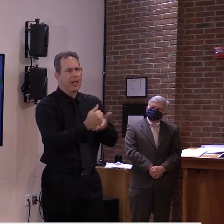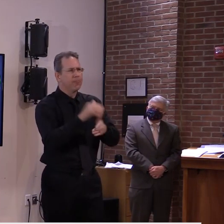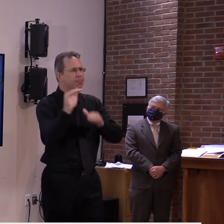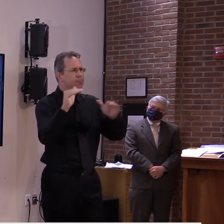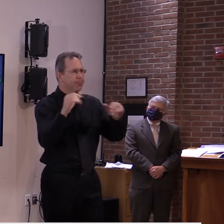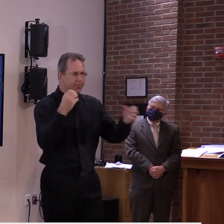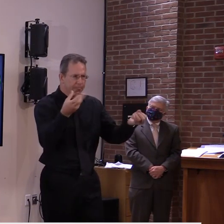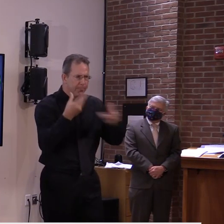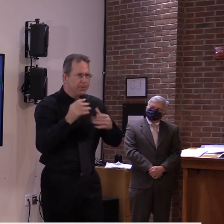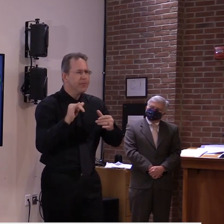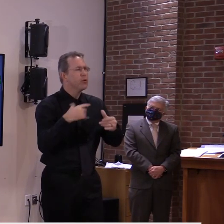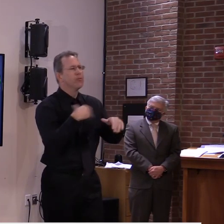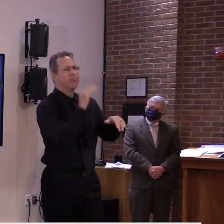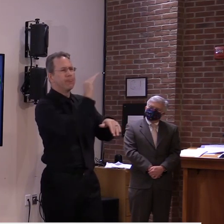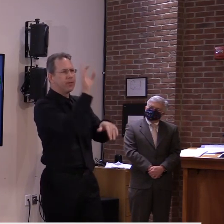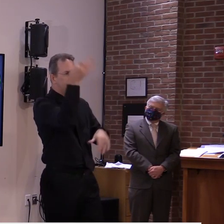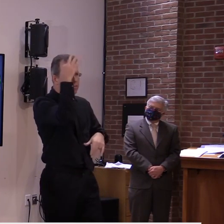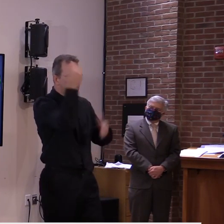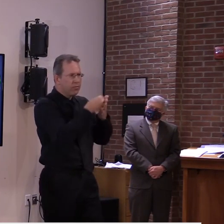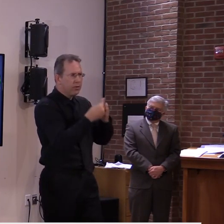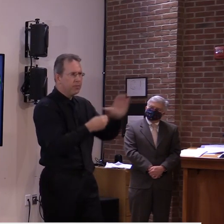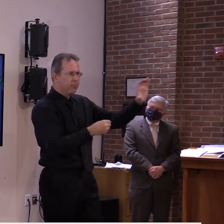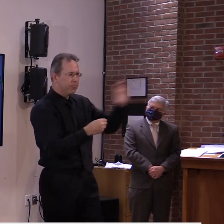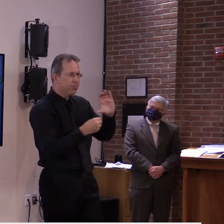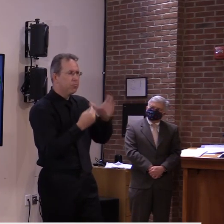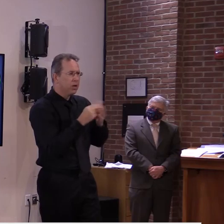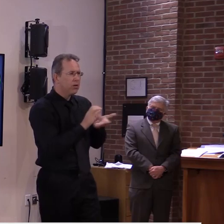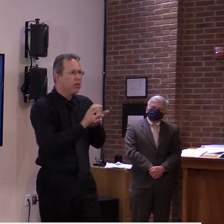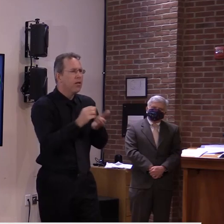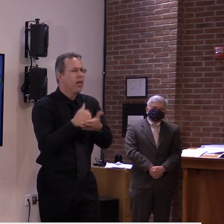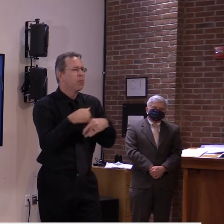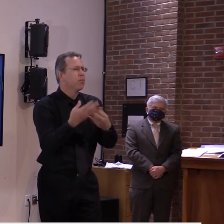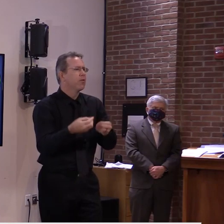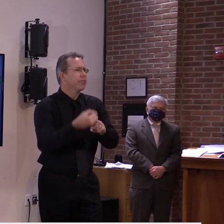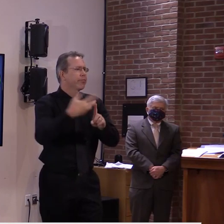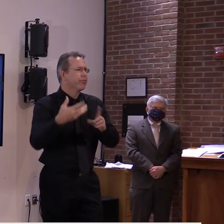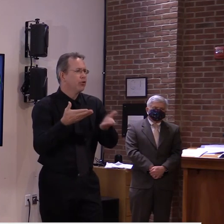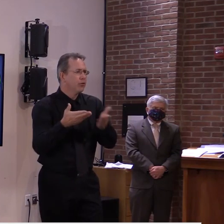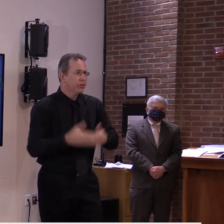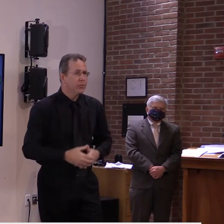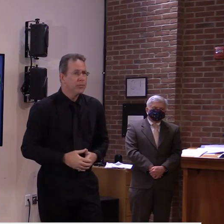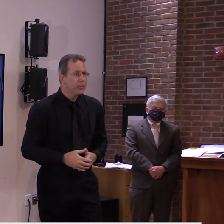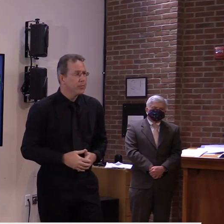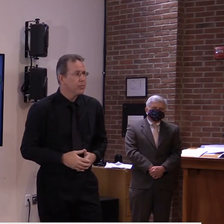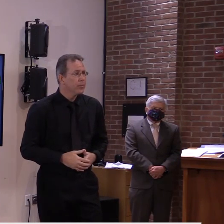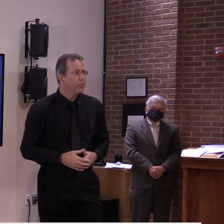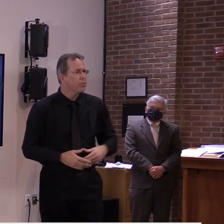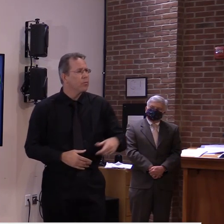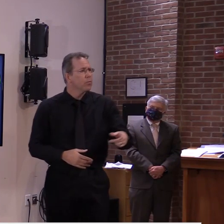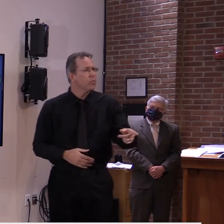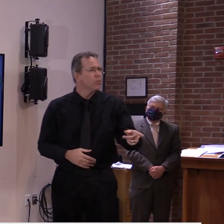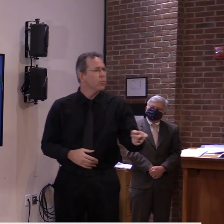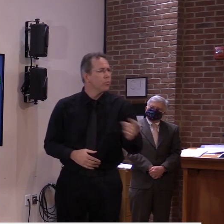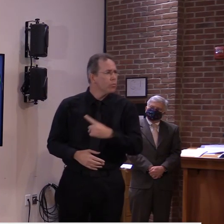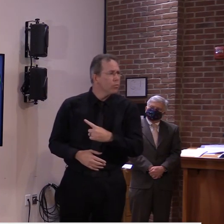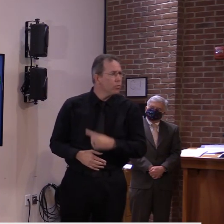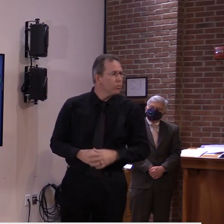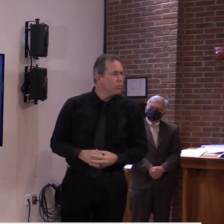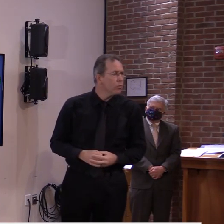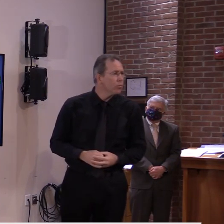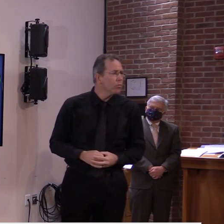to leverage additional services and supports for Vermonters. When you say that, do you mean hiring more providers, getting